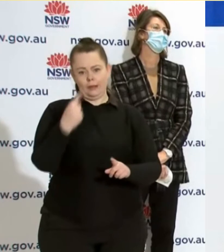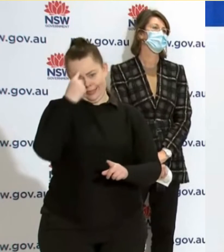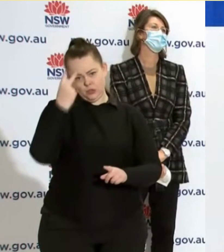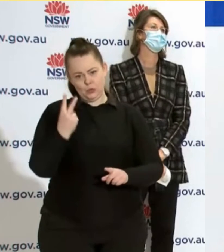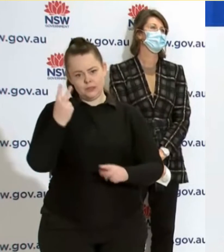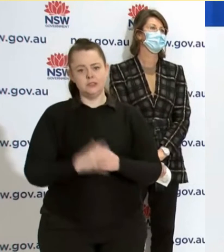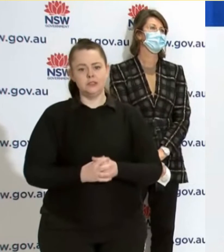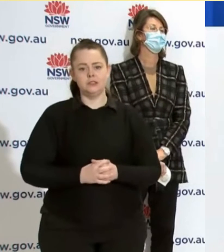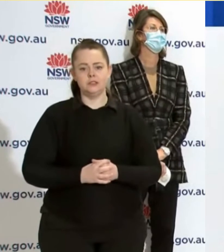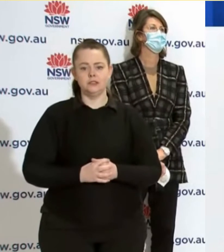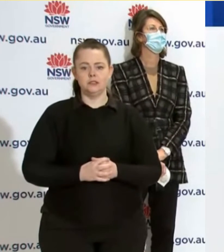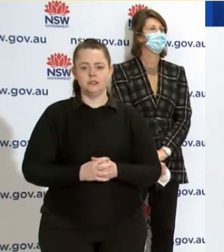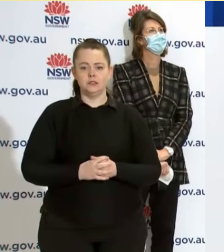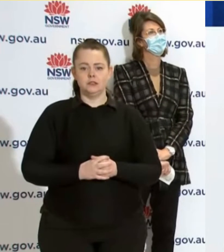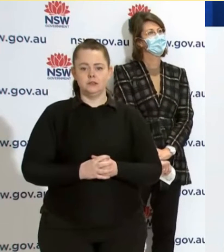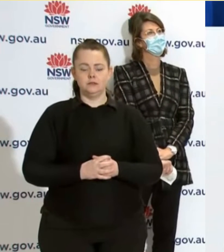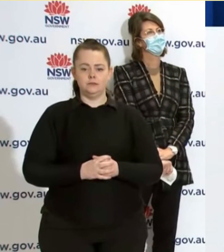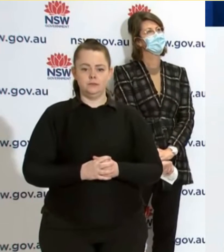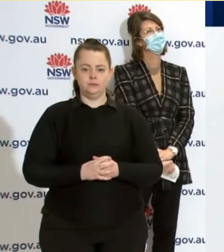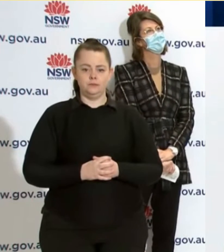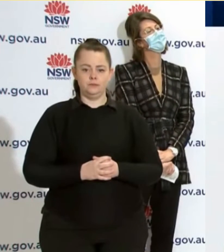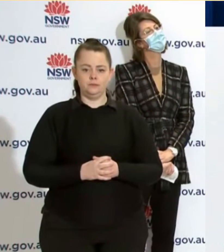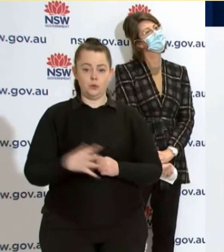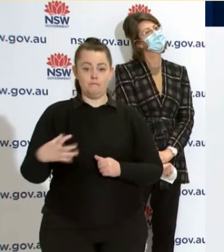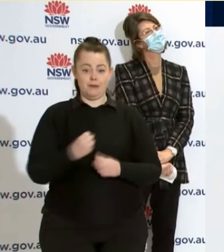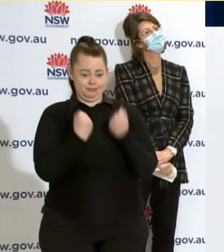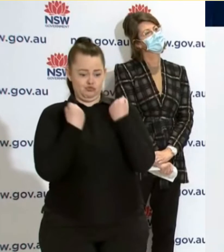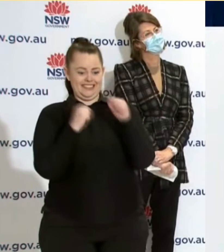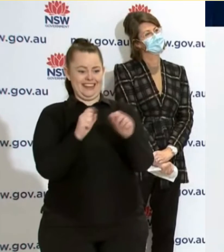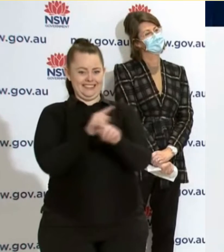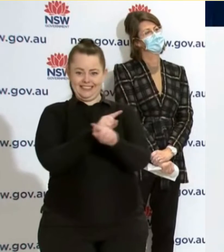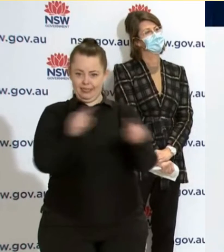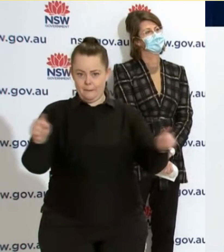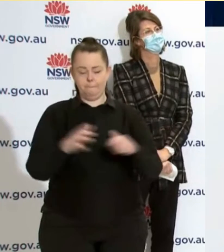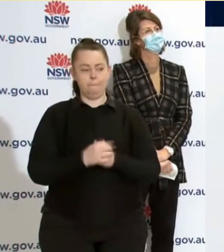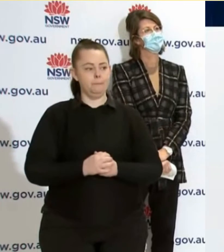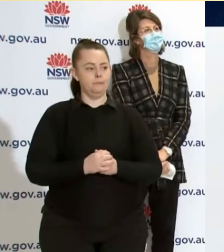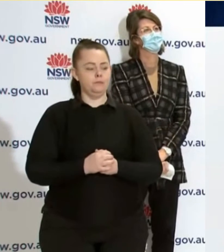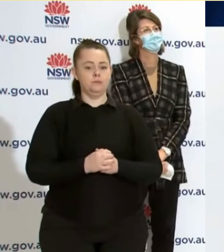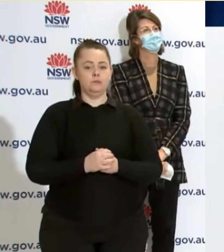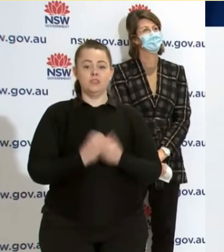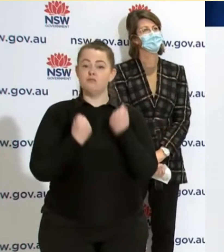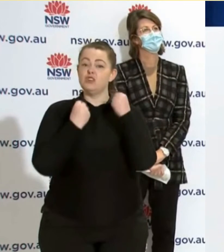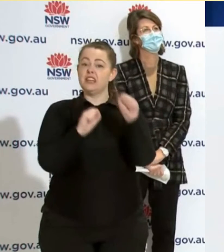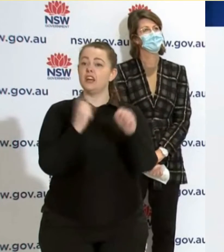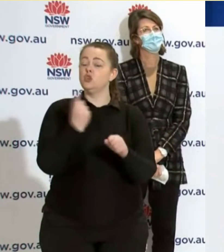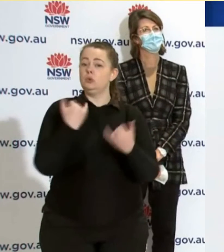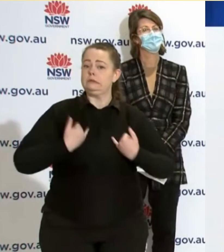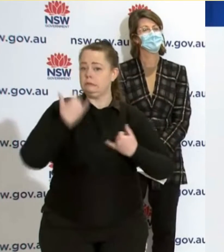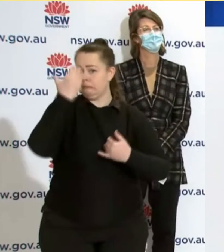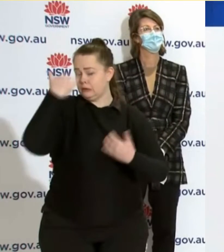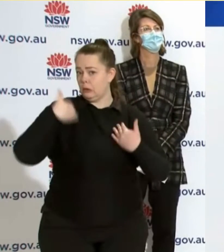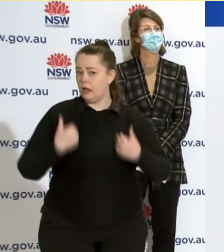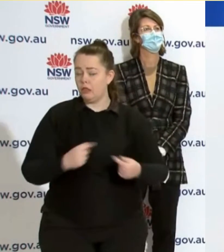interactions, maybe live across multiple households. We have to protect our mental health, our drug and alcohol patients. We have to